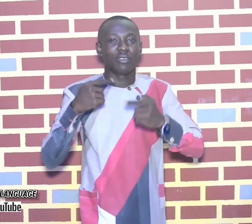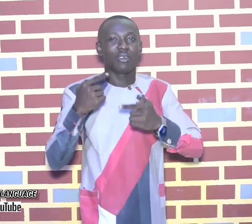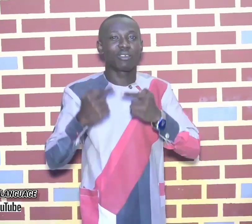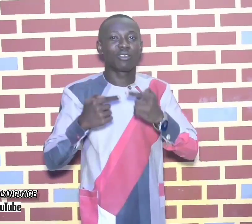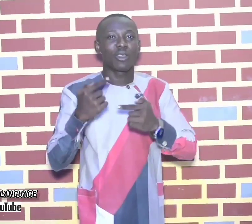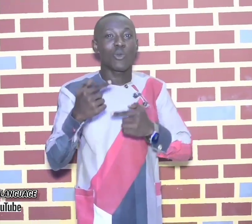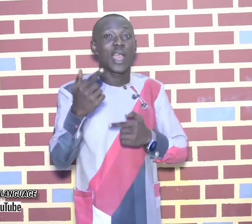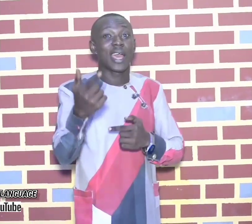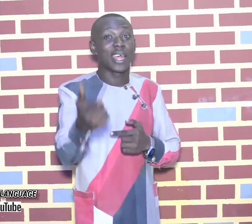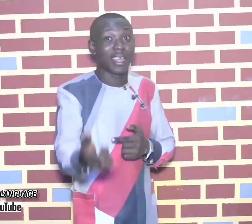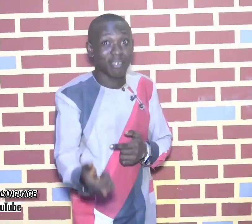does not require an answer.